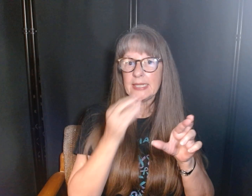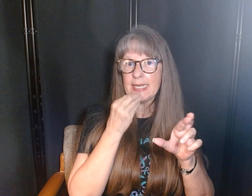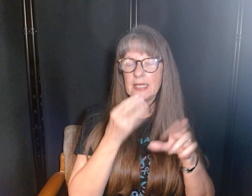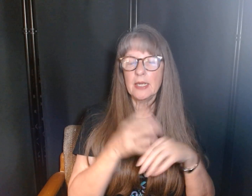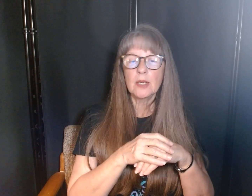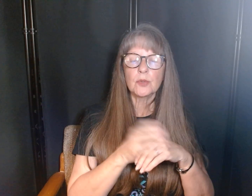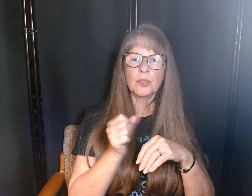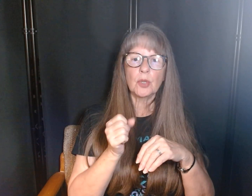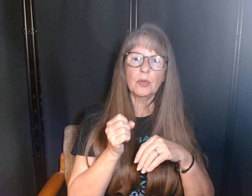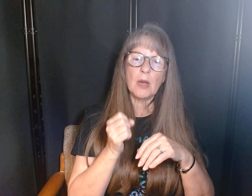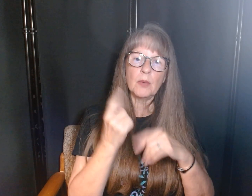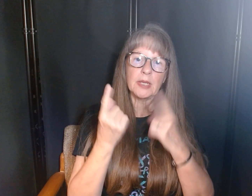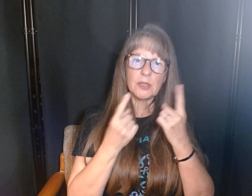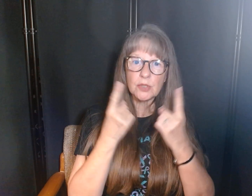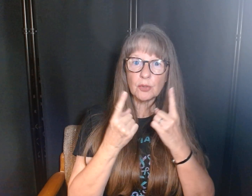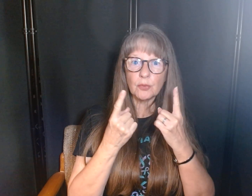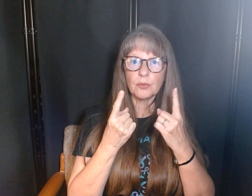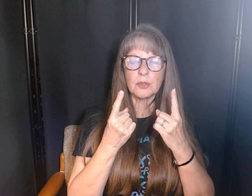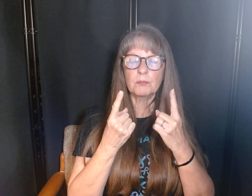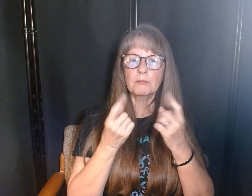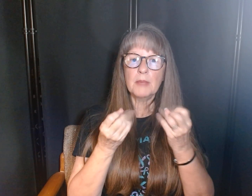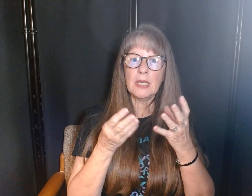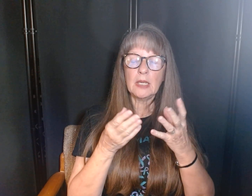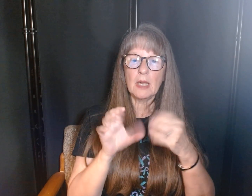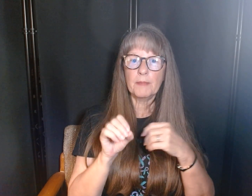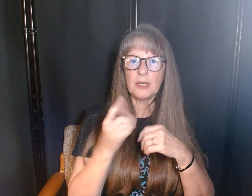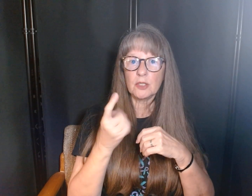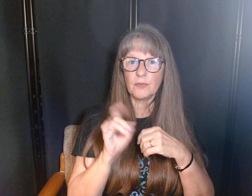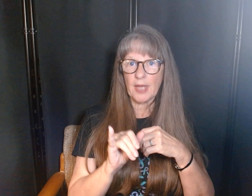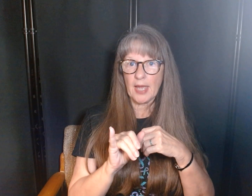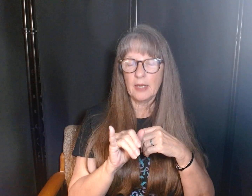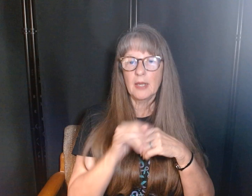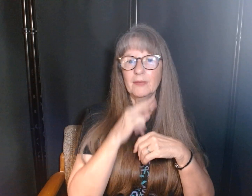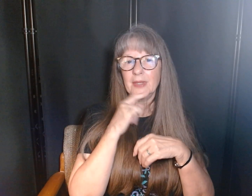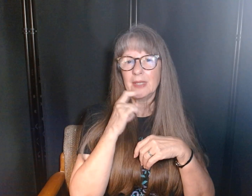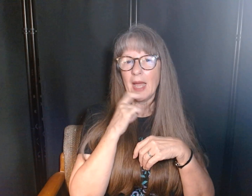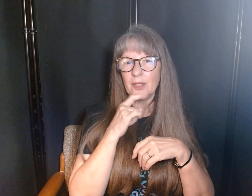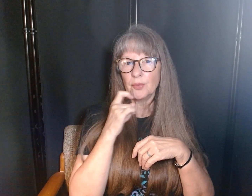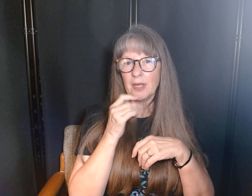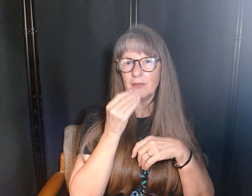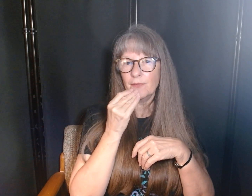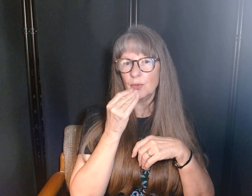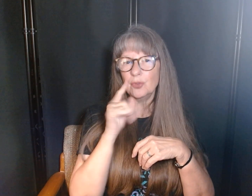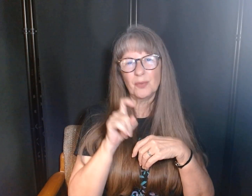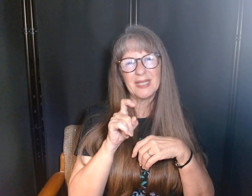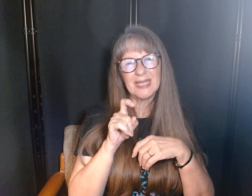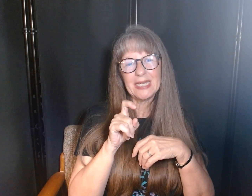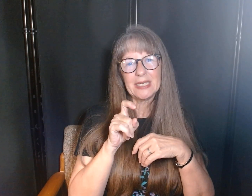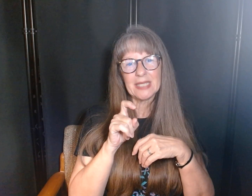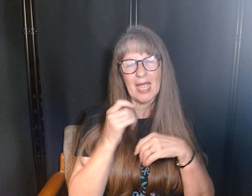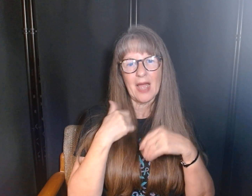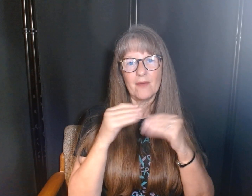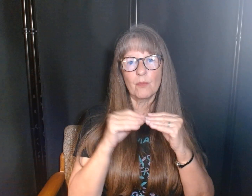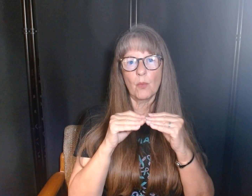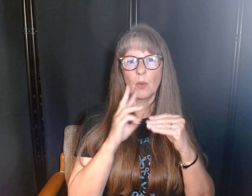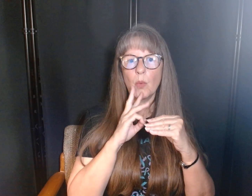eat. So you might want to consider, there's many companies for that. The dehydrated food, you would need to have more